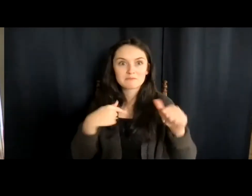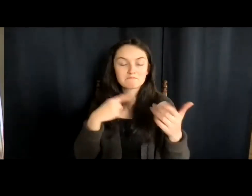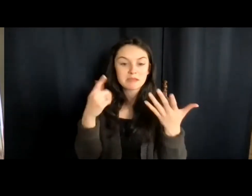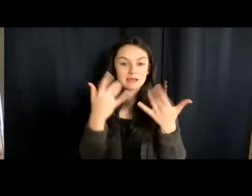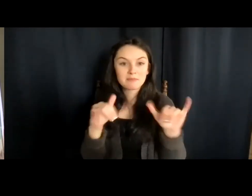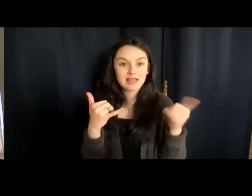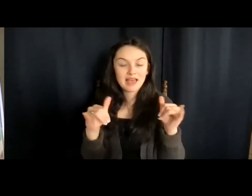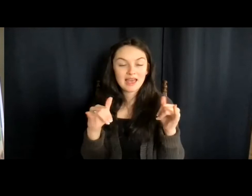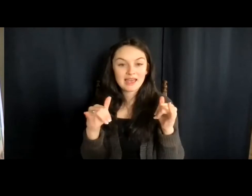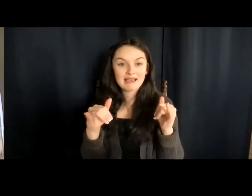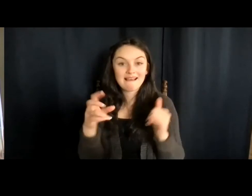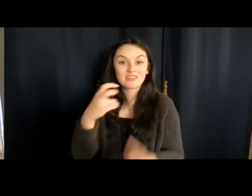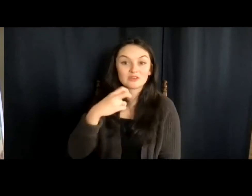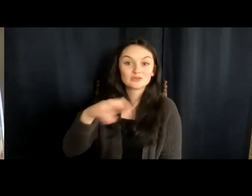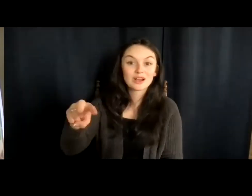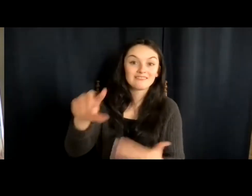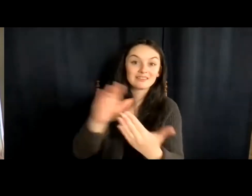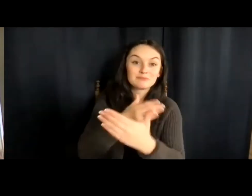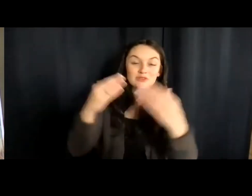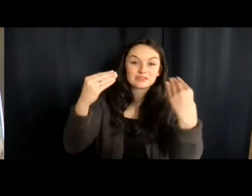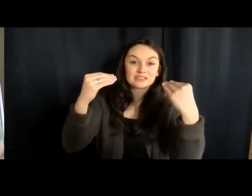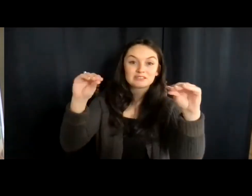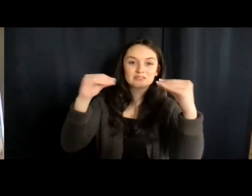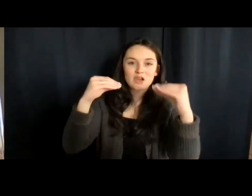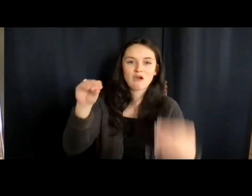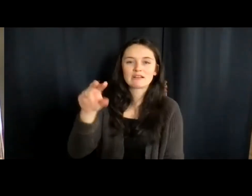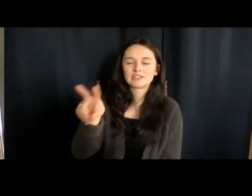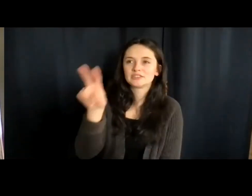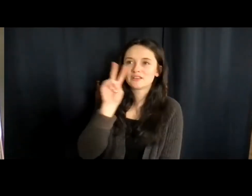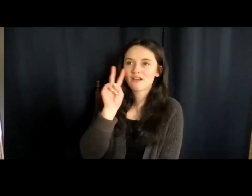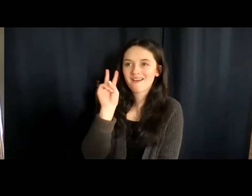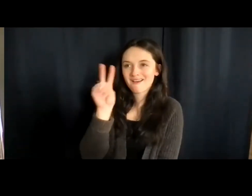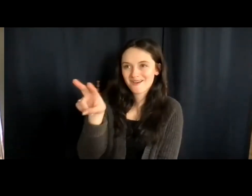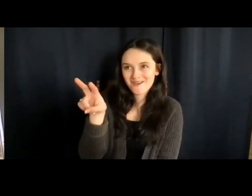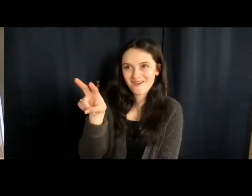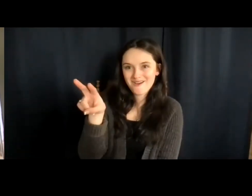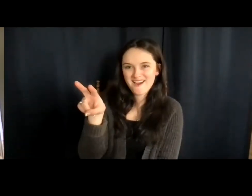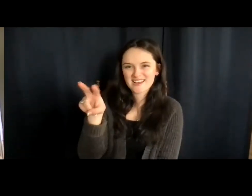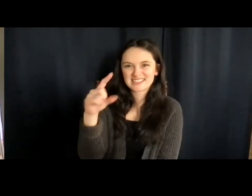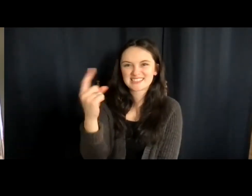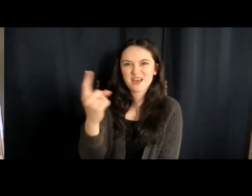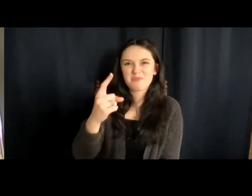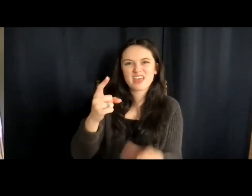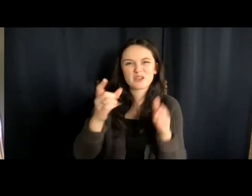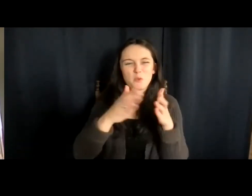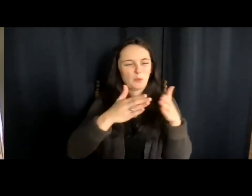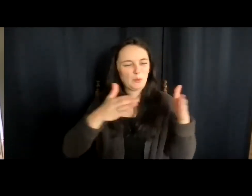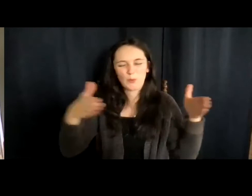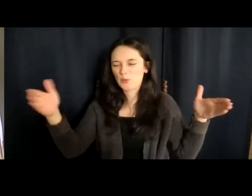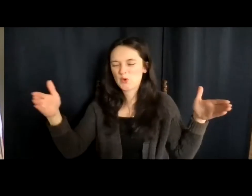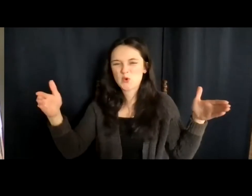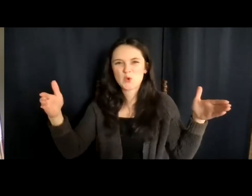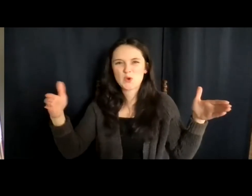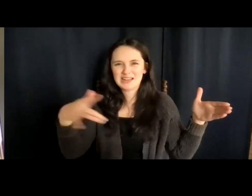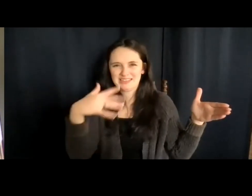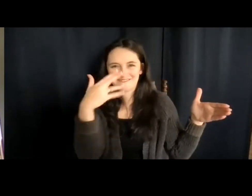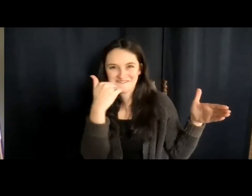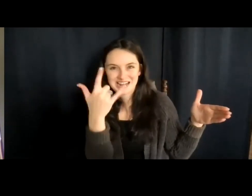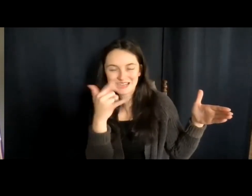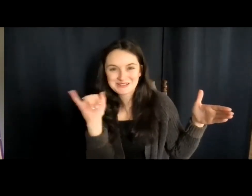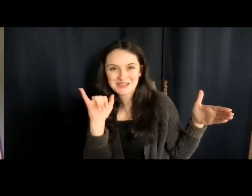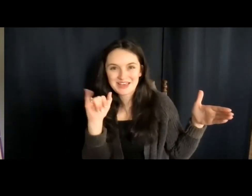music store, Melba eyed a long, funny-looking horn. That one, she cried, it's beautiful.